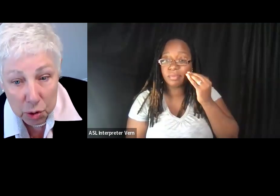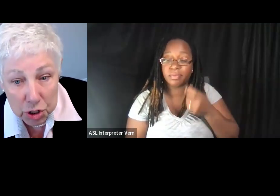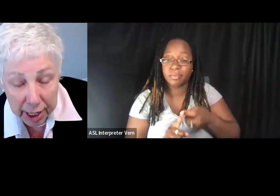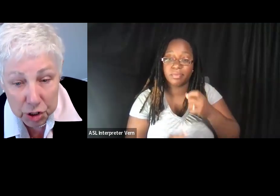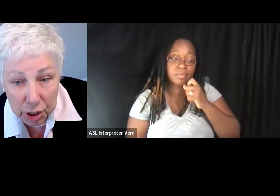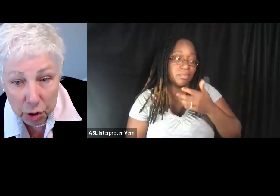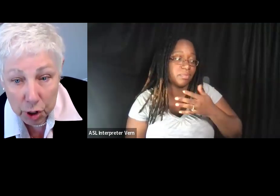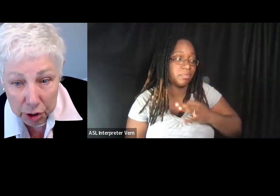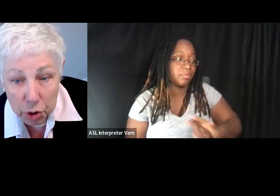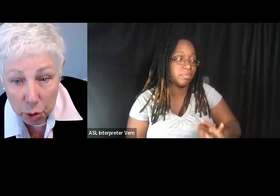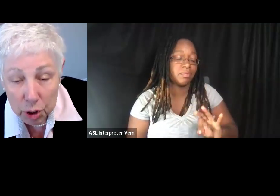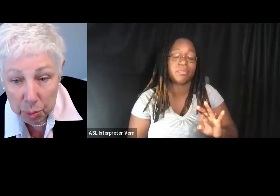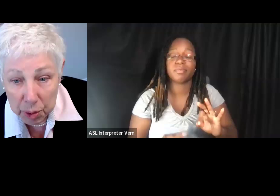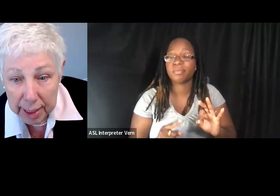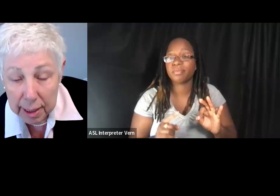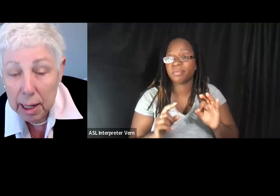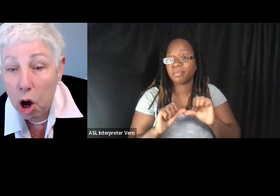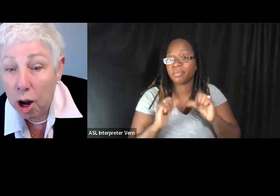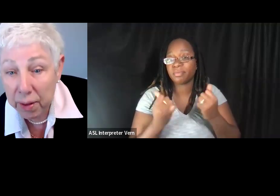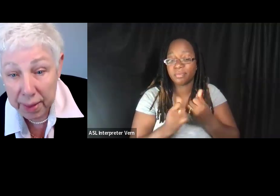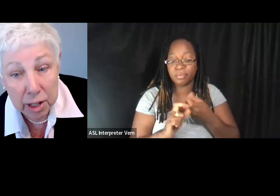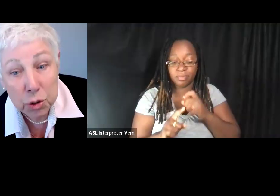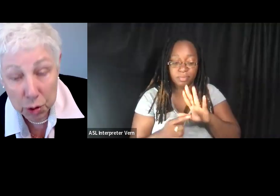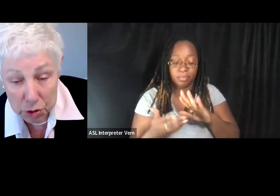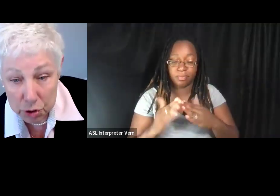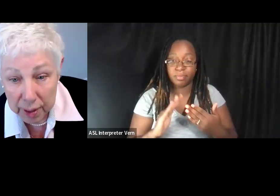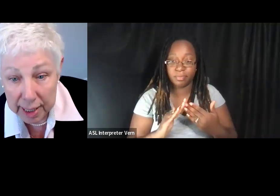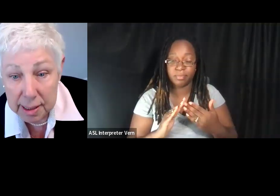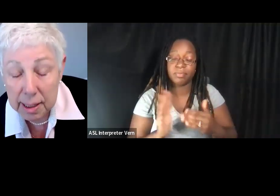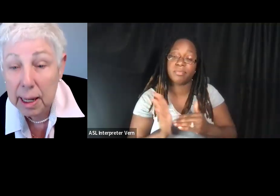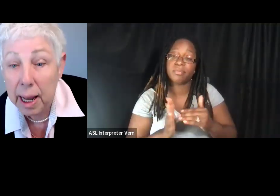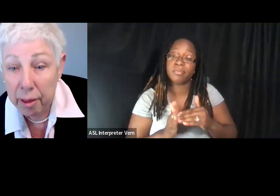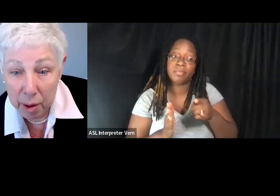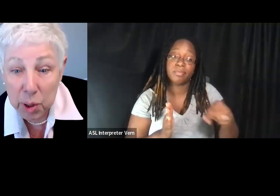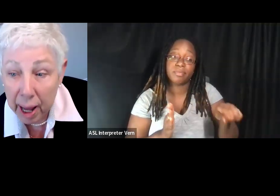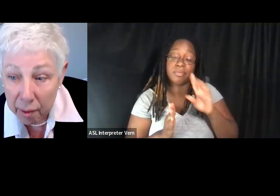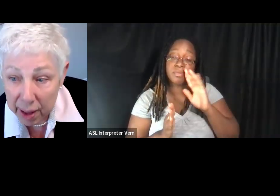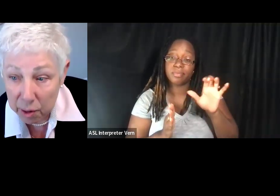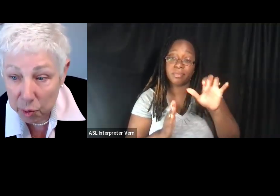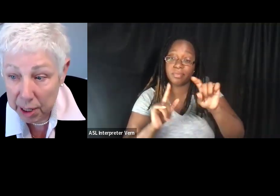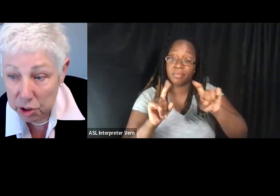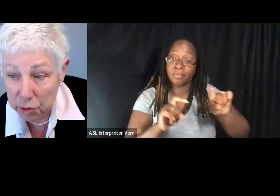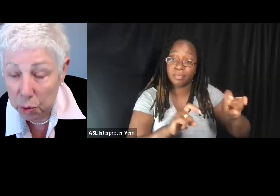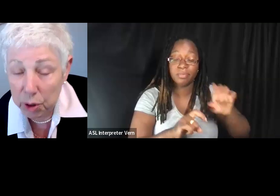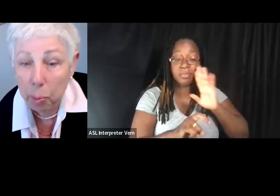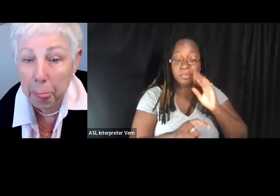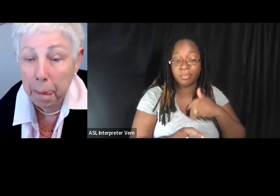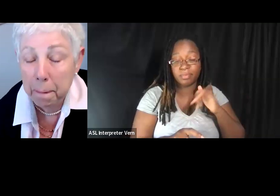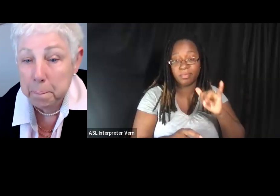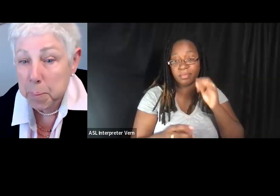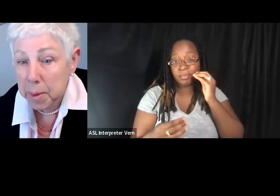nonprofit association in your own community. Often they do those surveys and they would have that information for